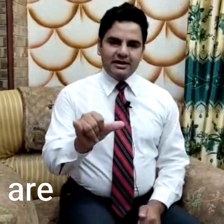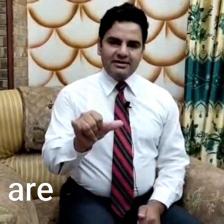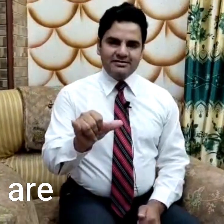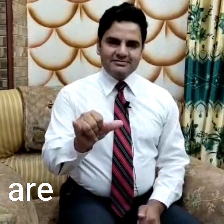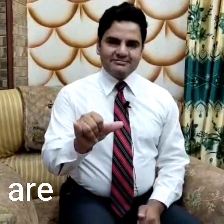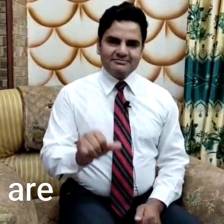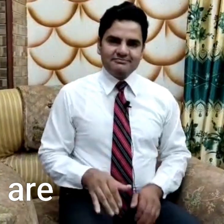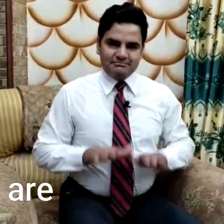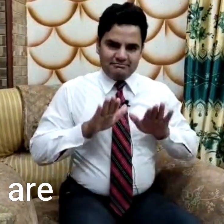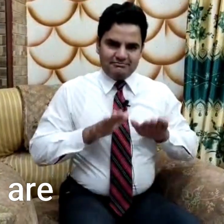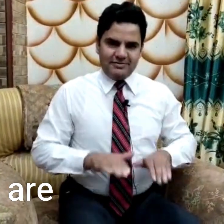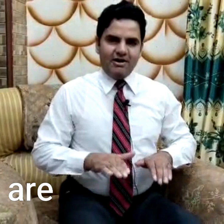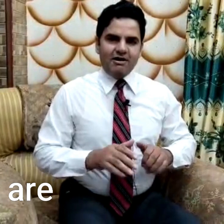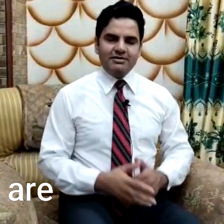they are,